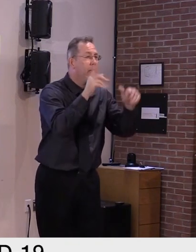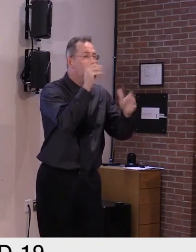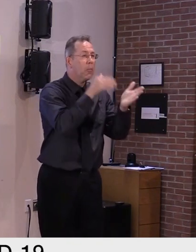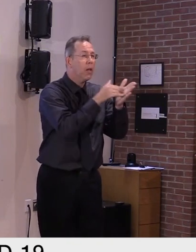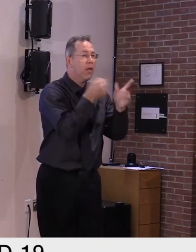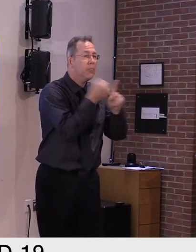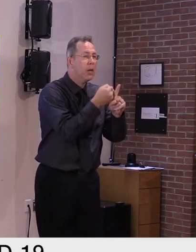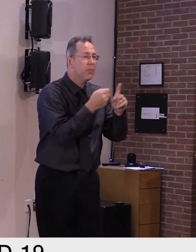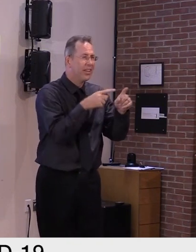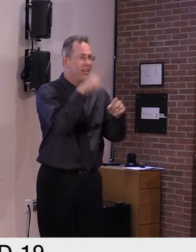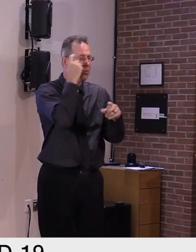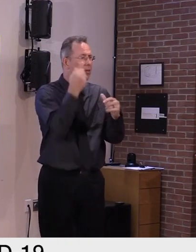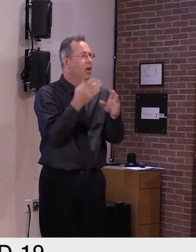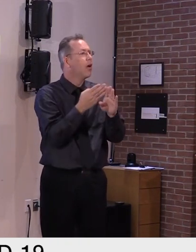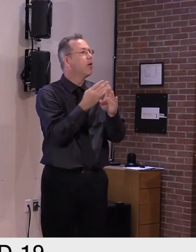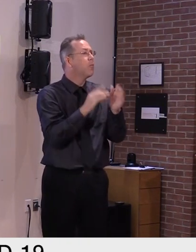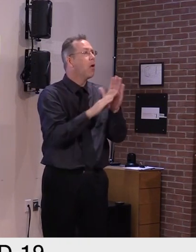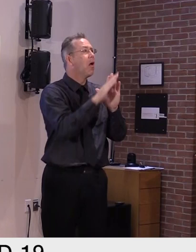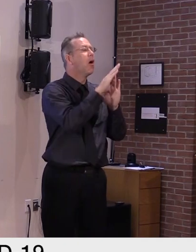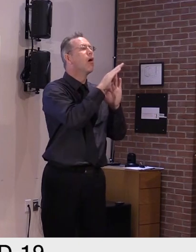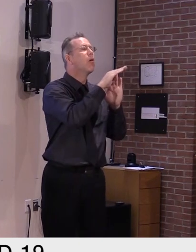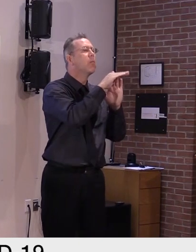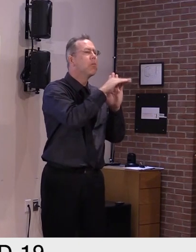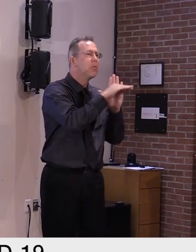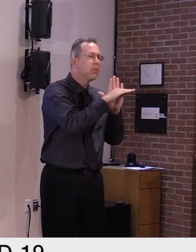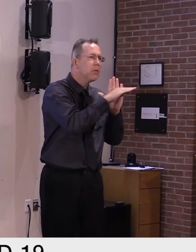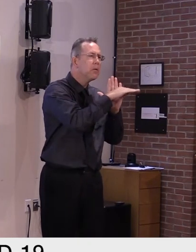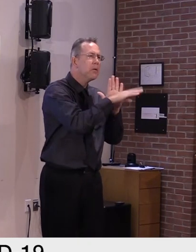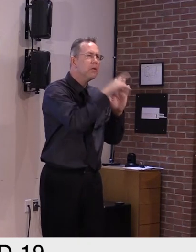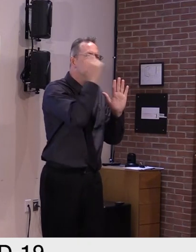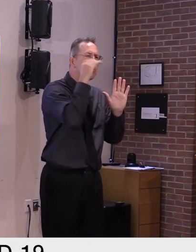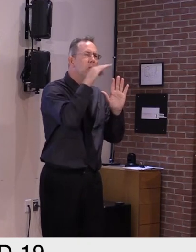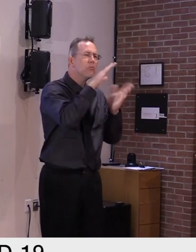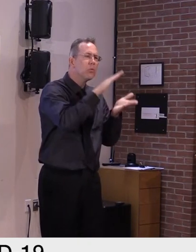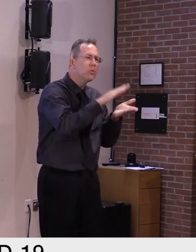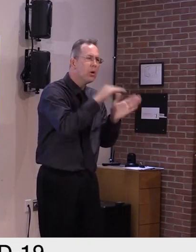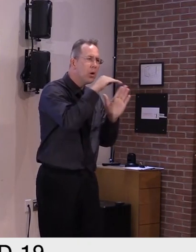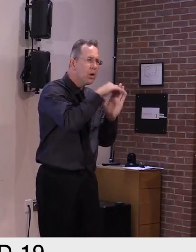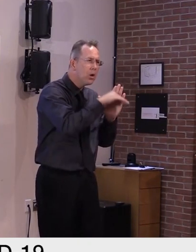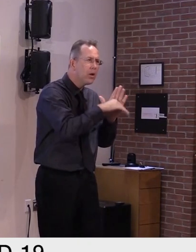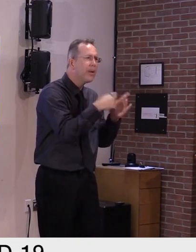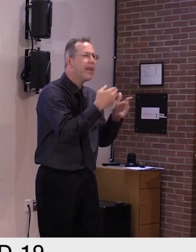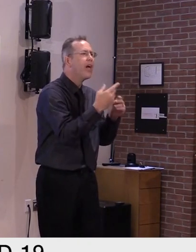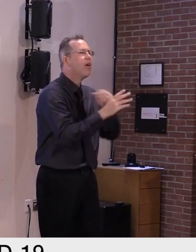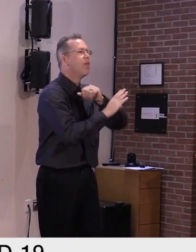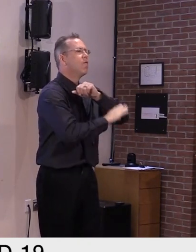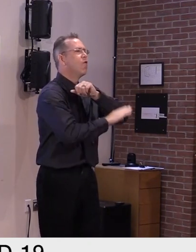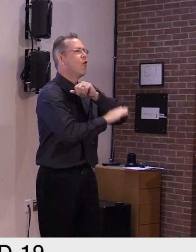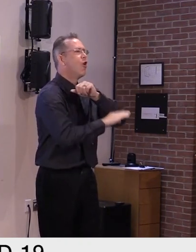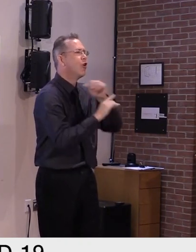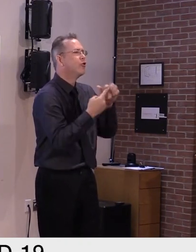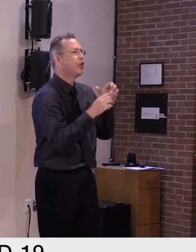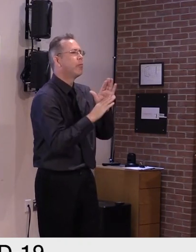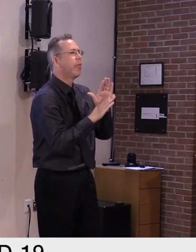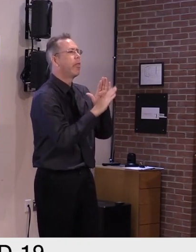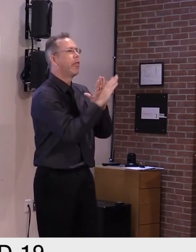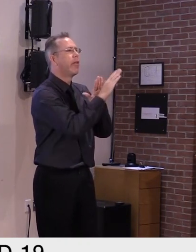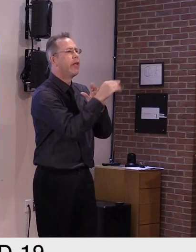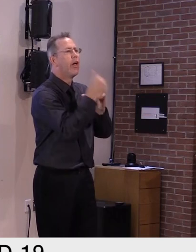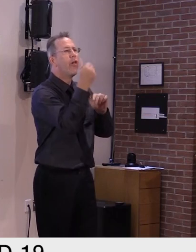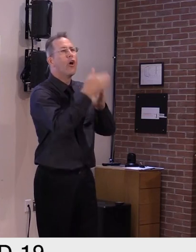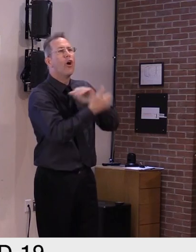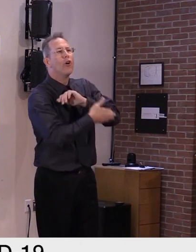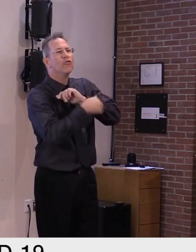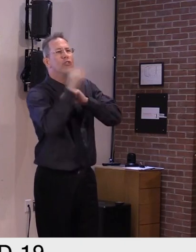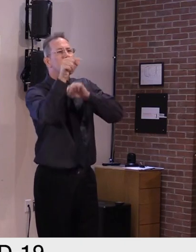summertime, but it has again sped up as cases are growing across the country. I also want to point out these peaks that we